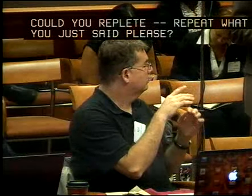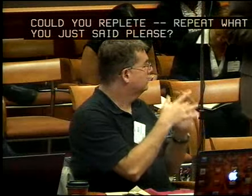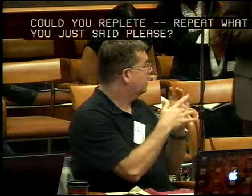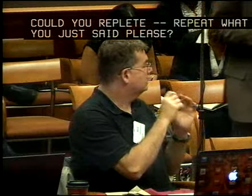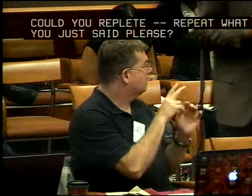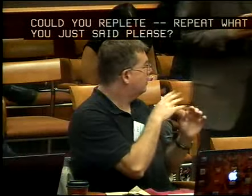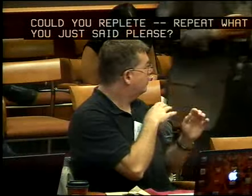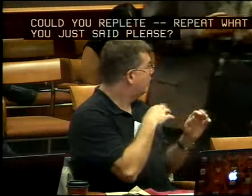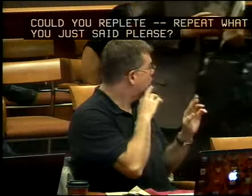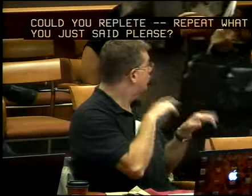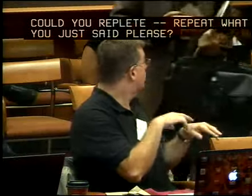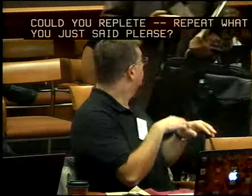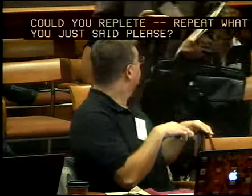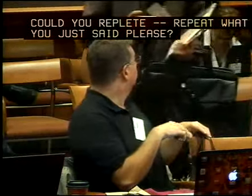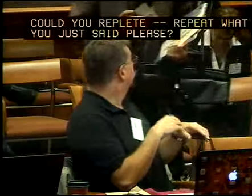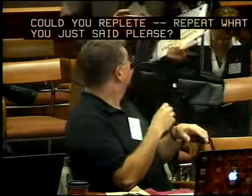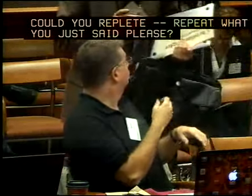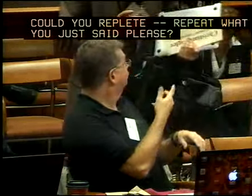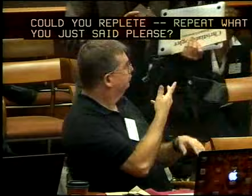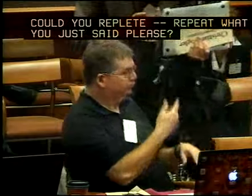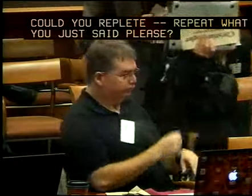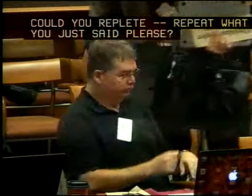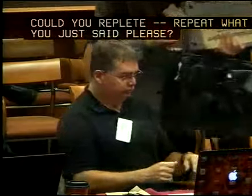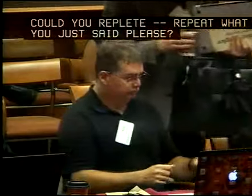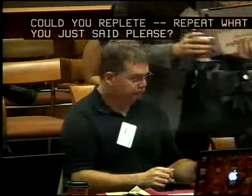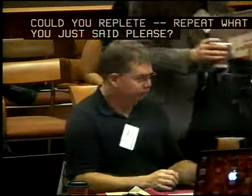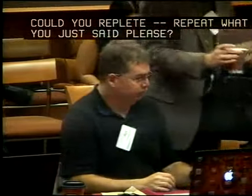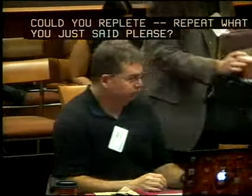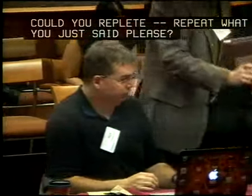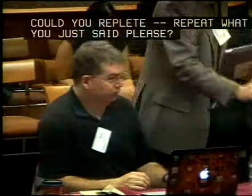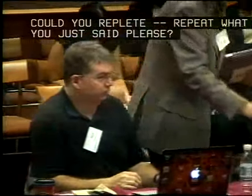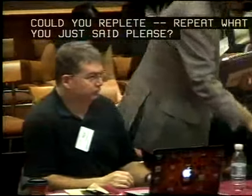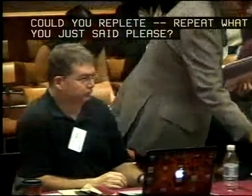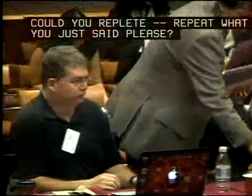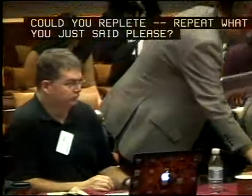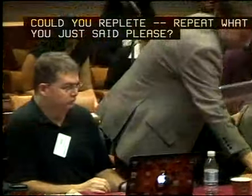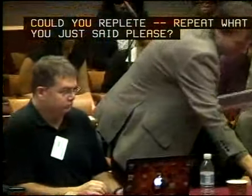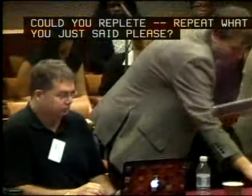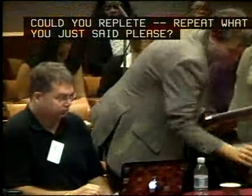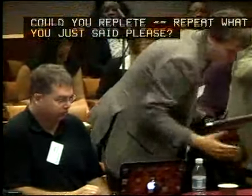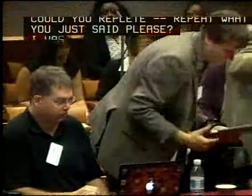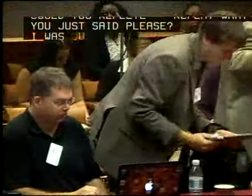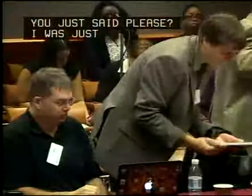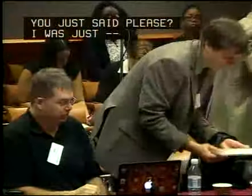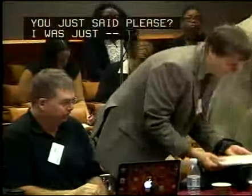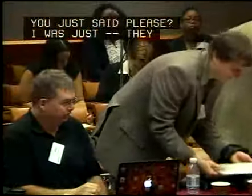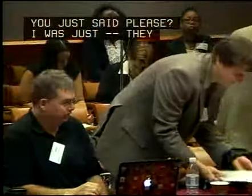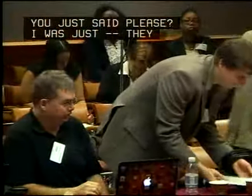I was just telling them, they're asking for the technical subcommittee report, and I was just telling them that you have just arrived, so.